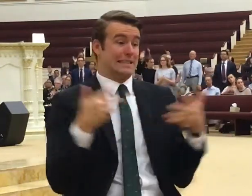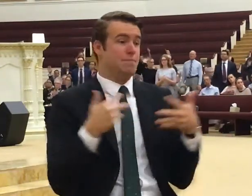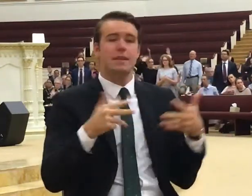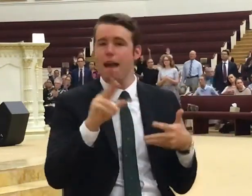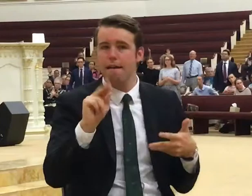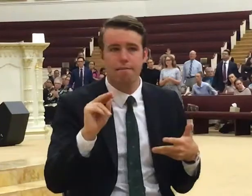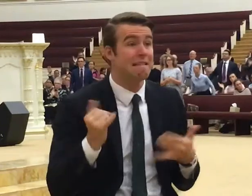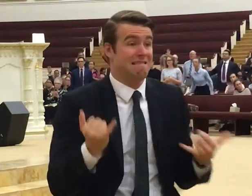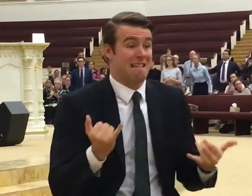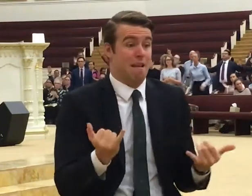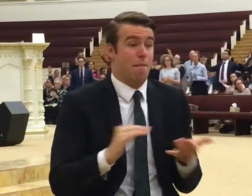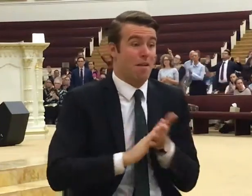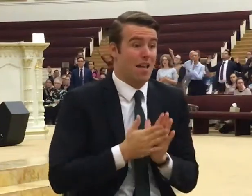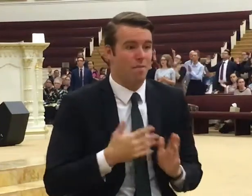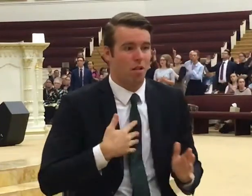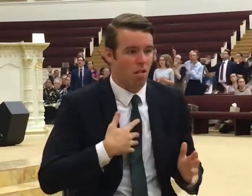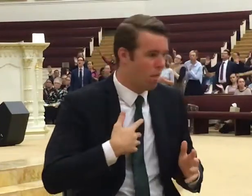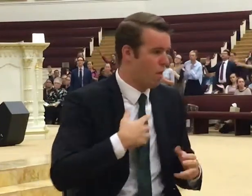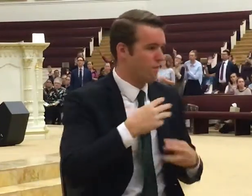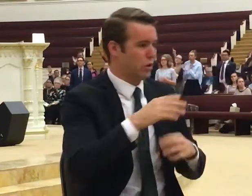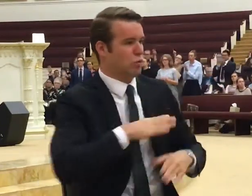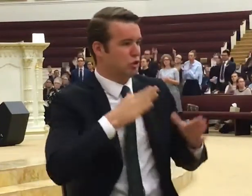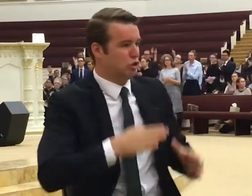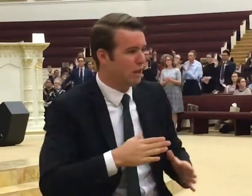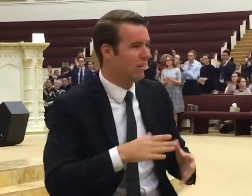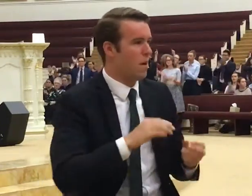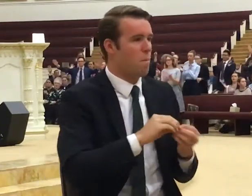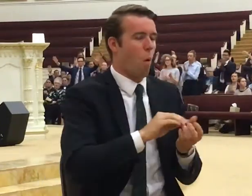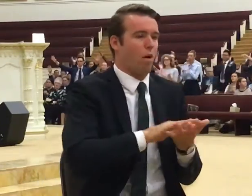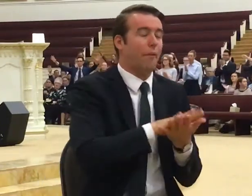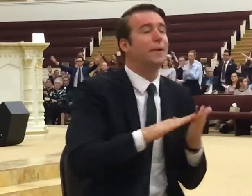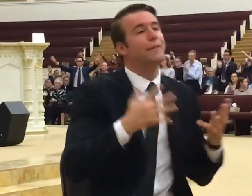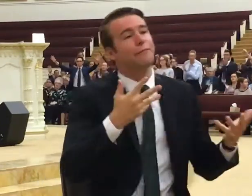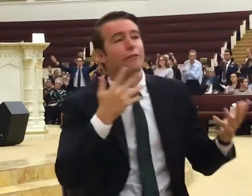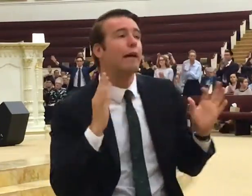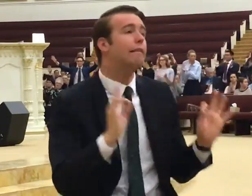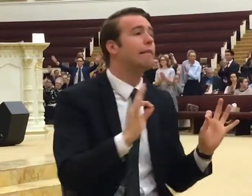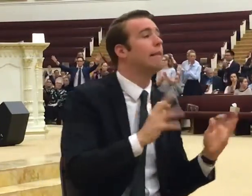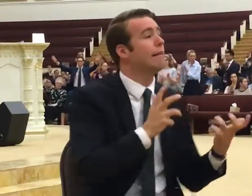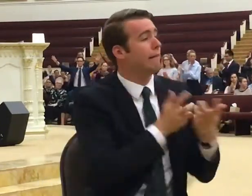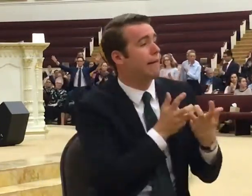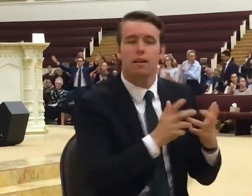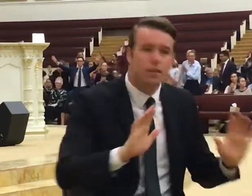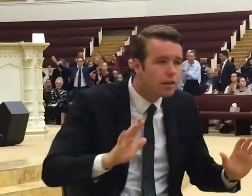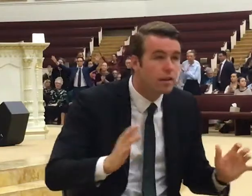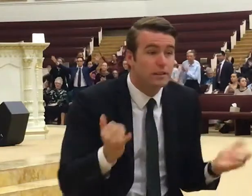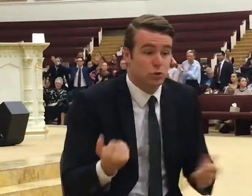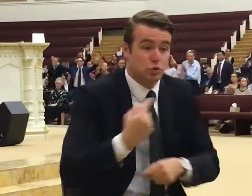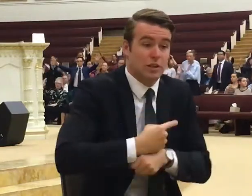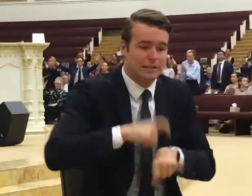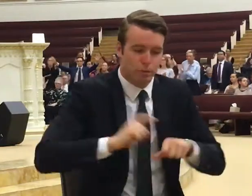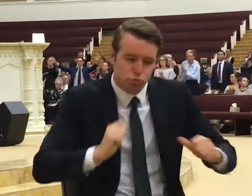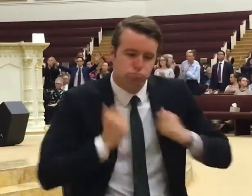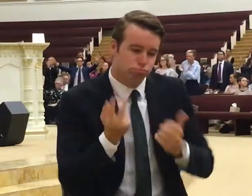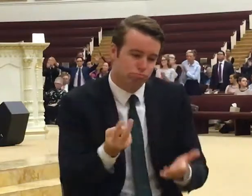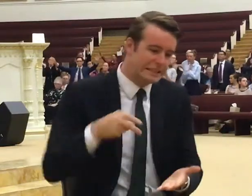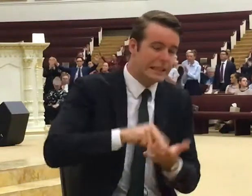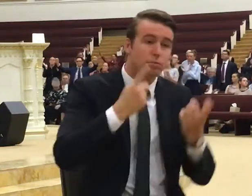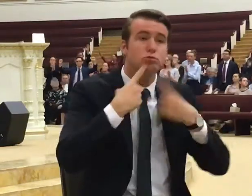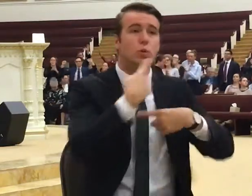It's not a day to water down this message. It's not a day to look for acceptance. It's a day to stand up